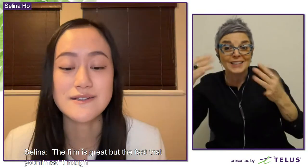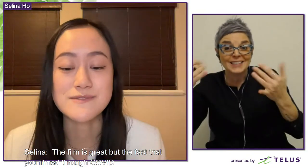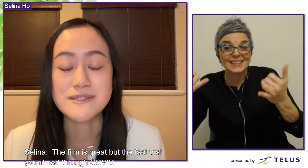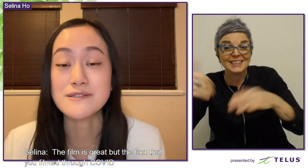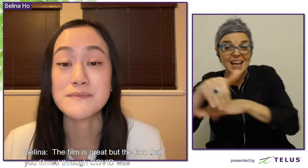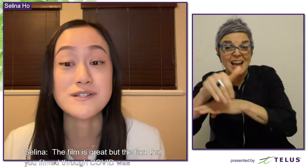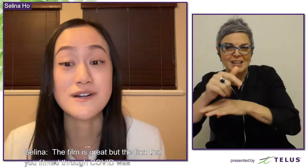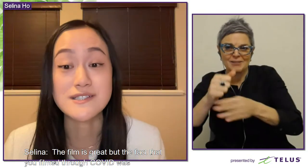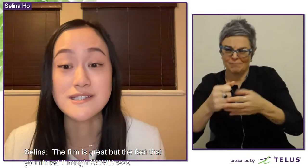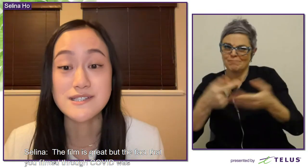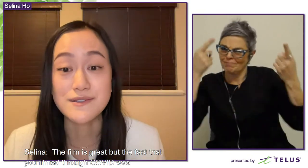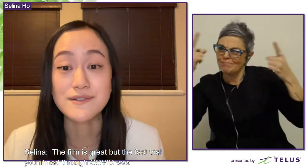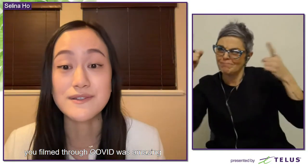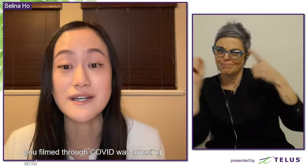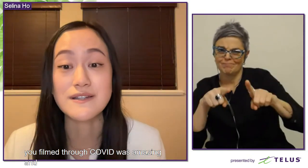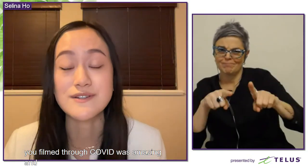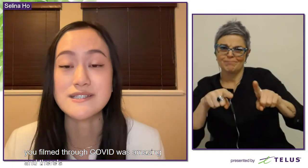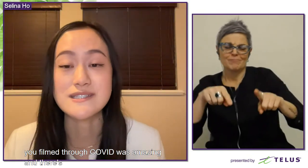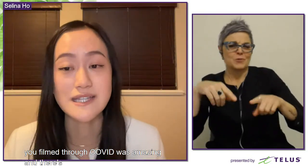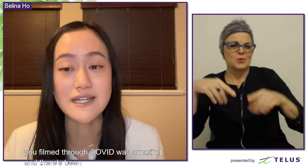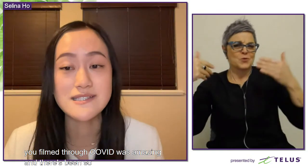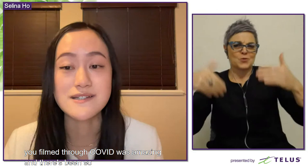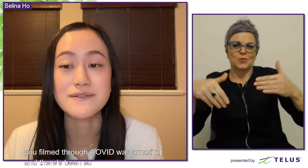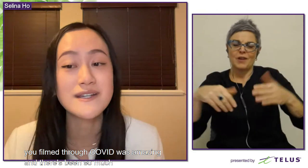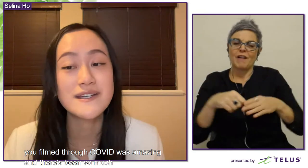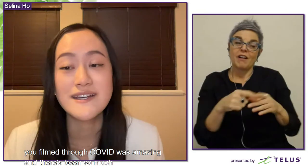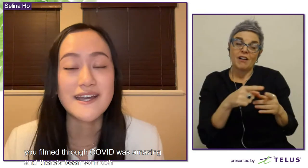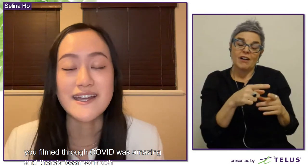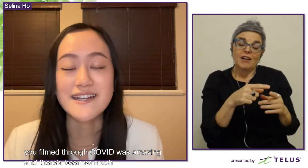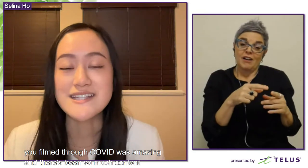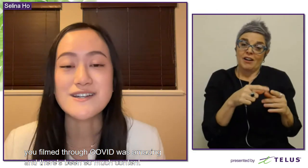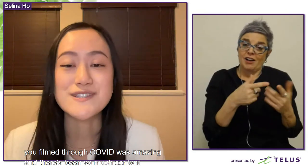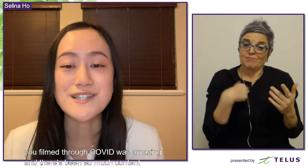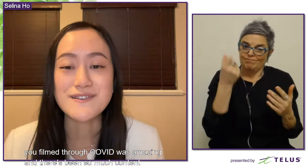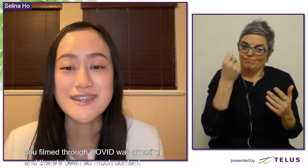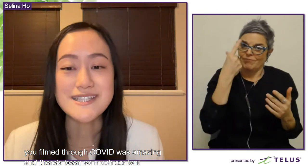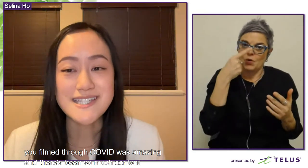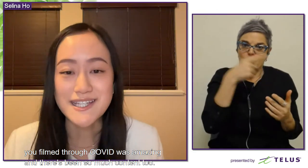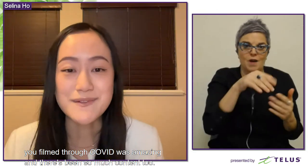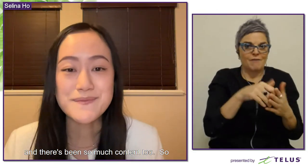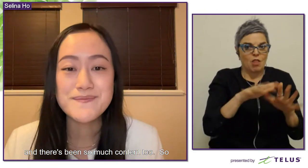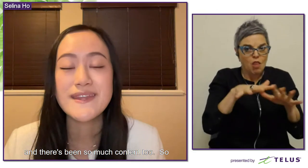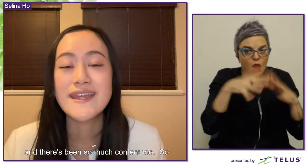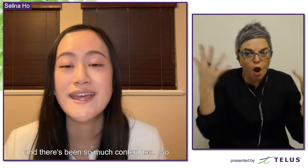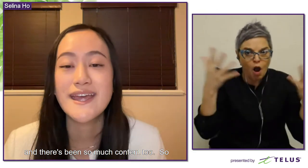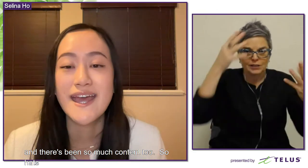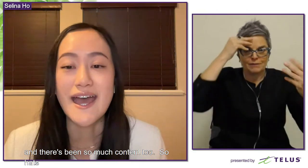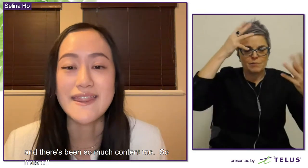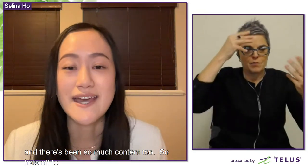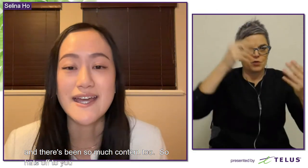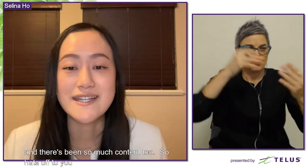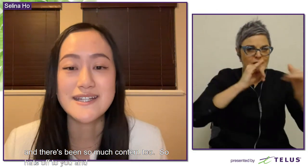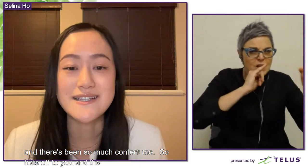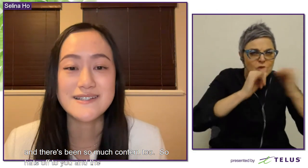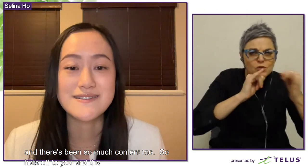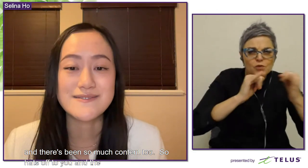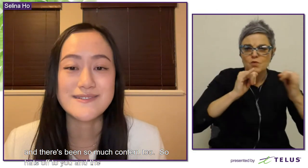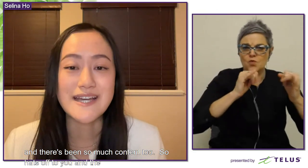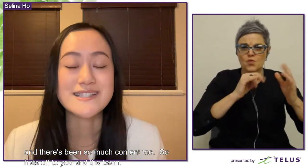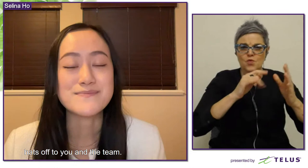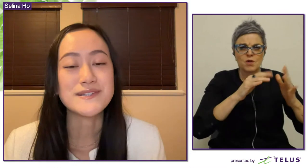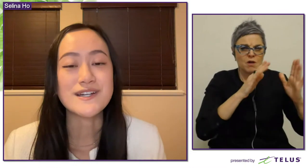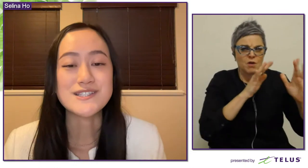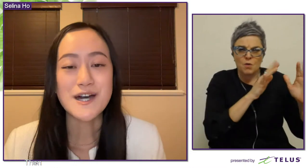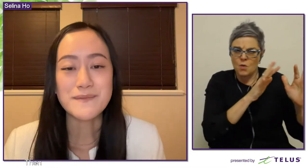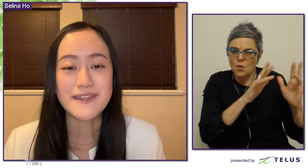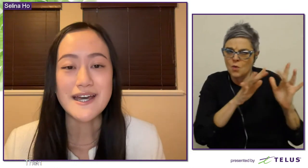point, there's been so much content too that you're trying to select. So again, hats off to you and the team. And then